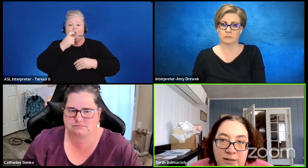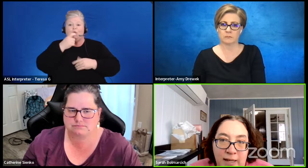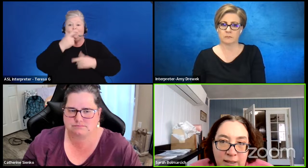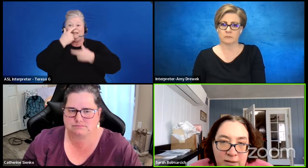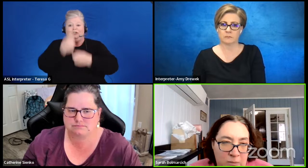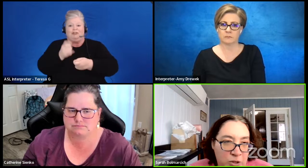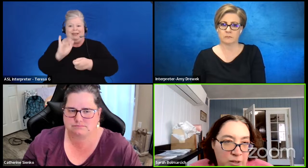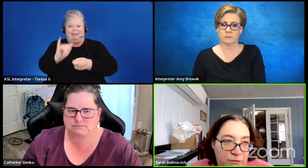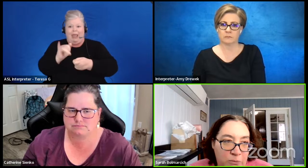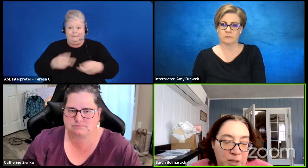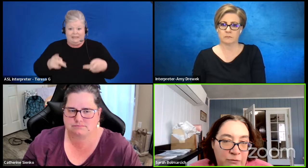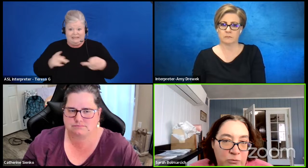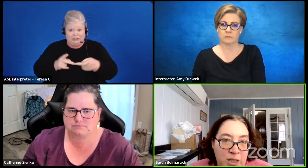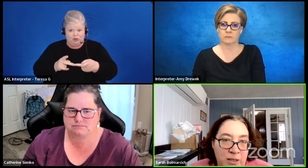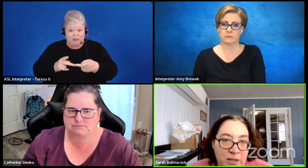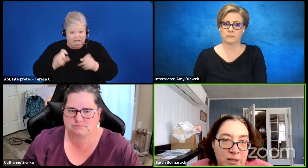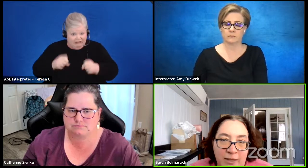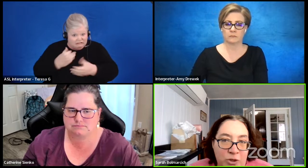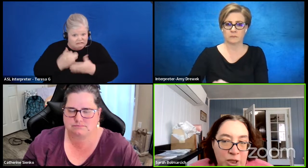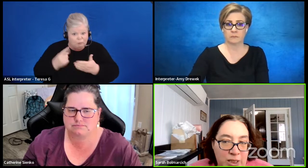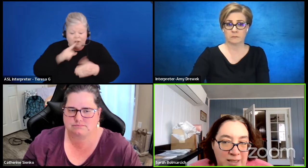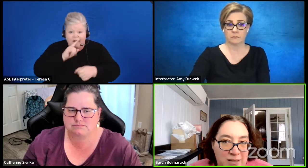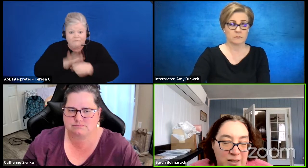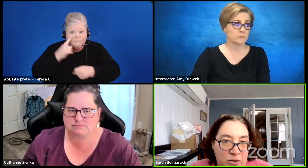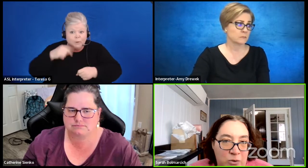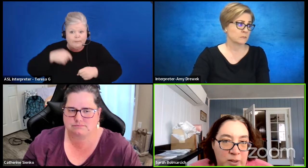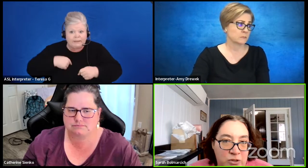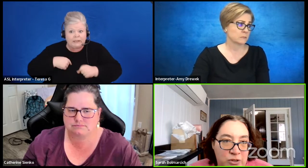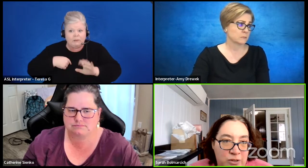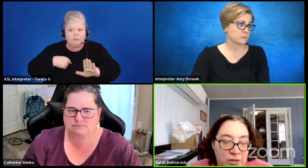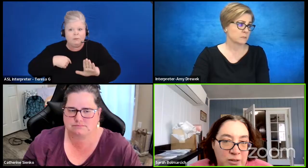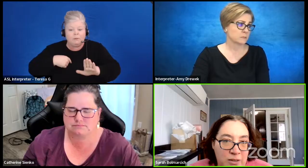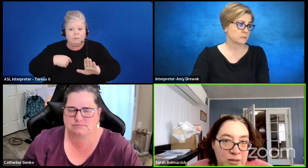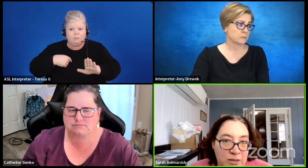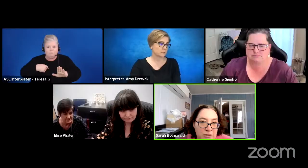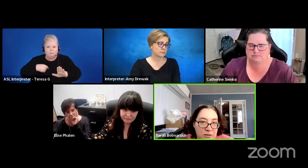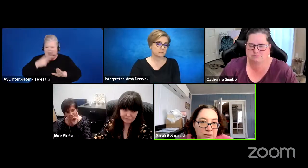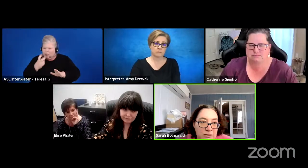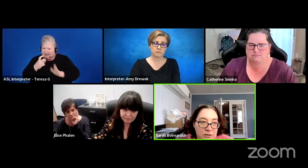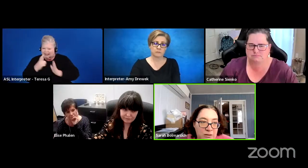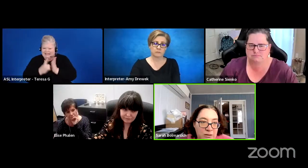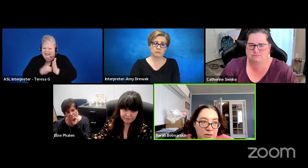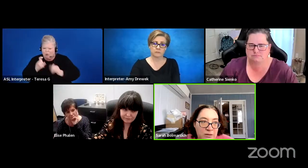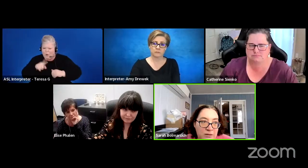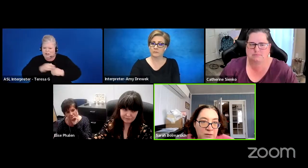position. Can someone confirm that for me? I don't think that's a legal question.